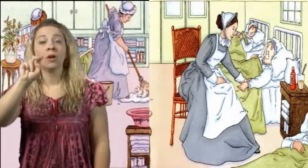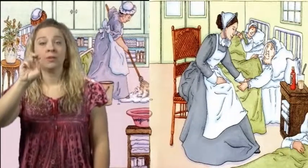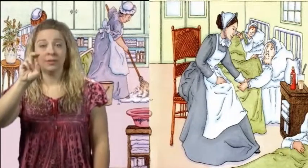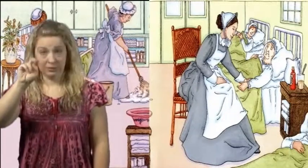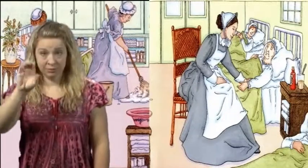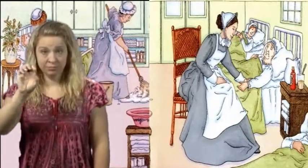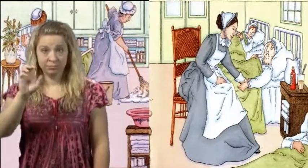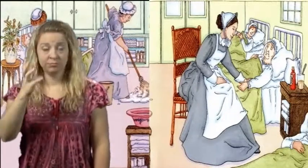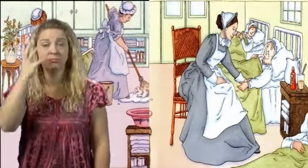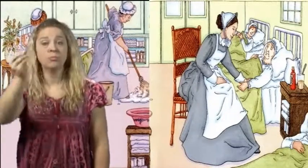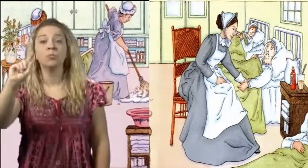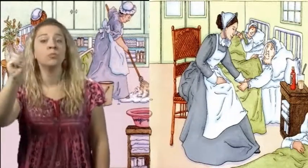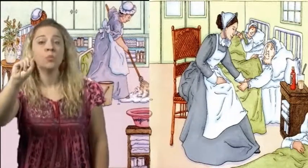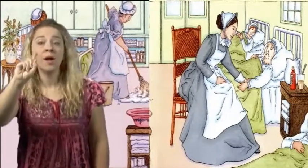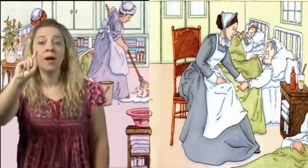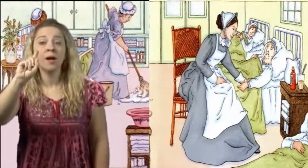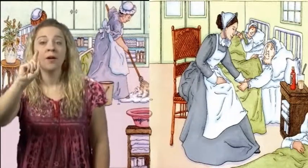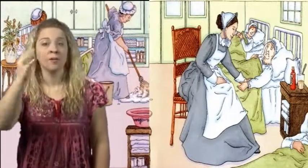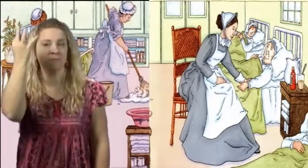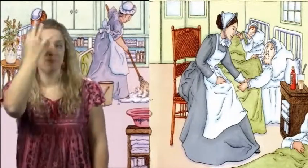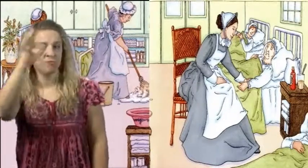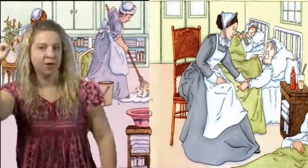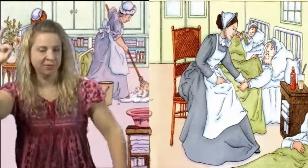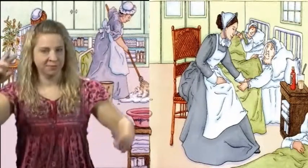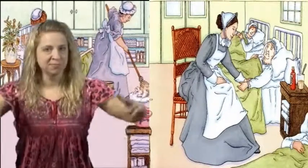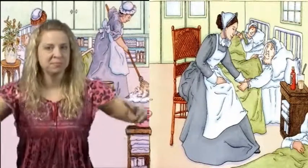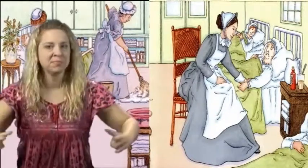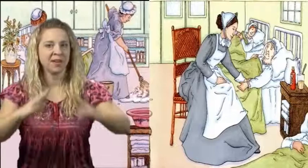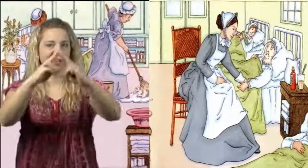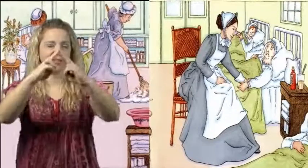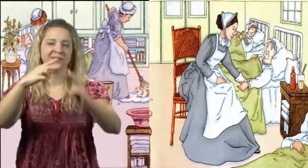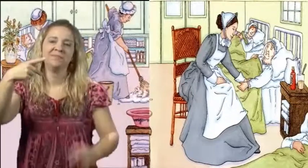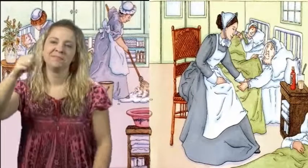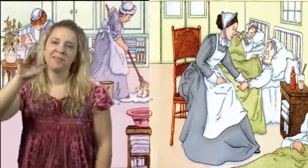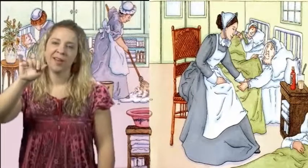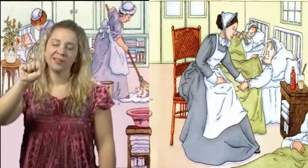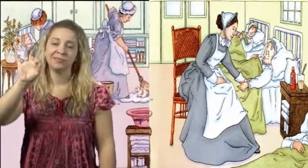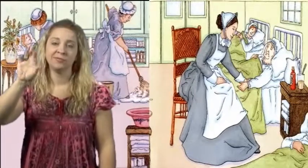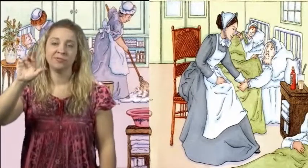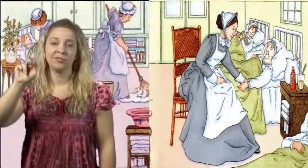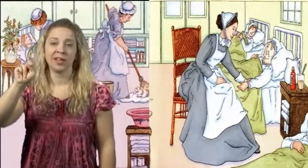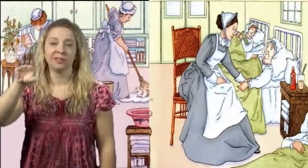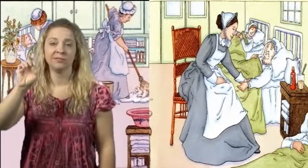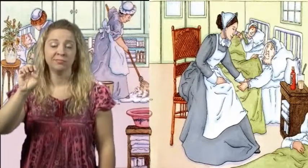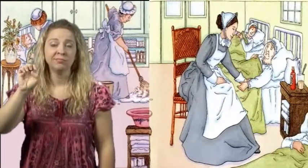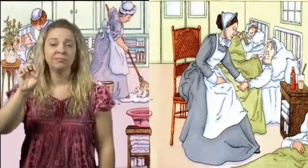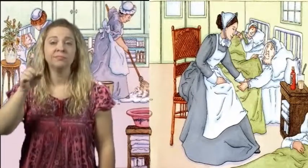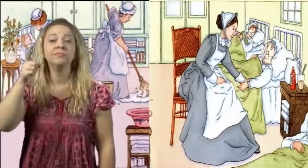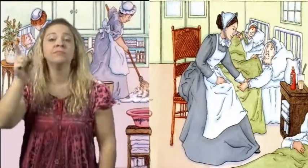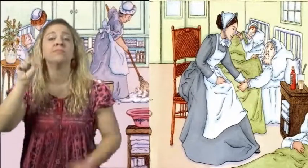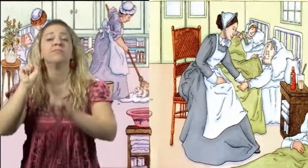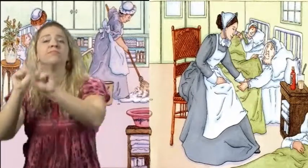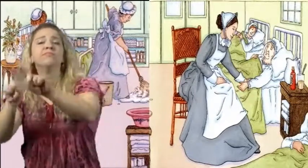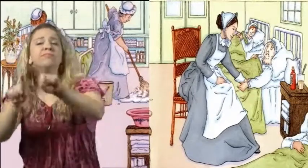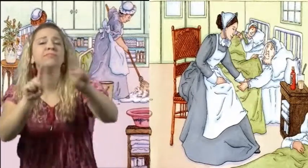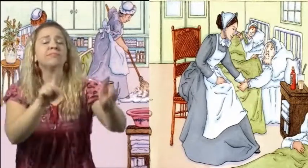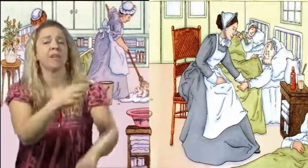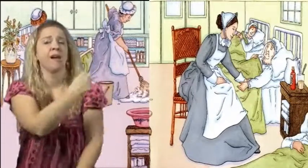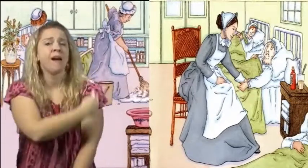Early in 1853, Florence went to Paris, France. There she visited hospitals and watched doctors at work.